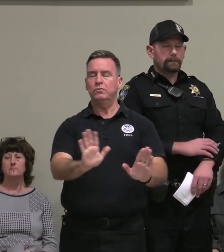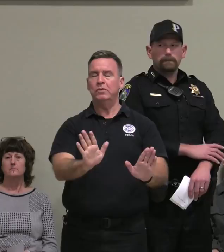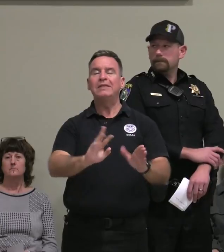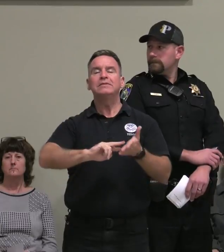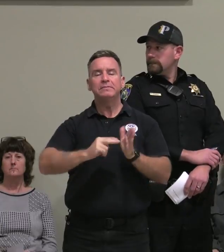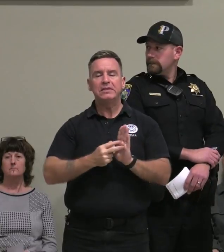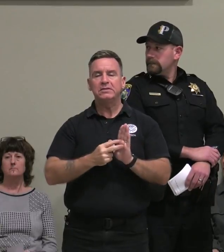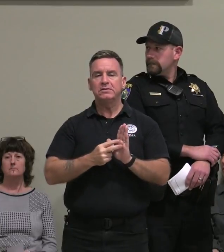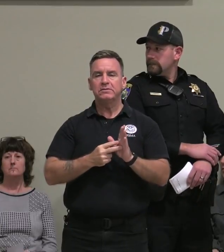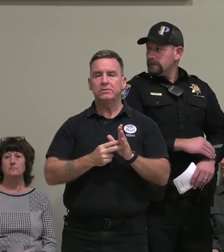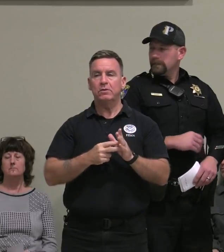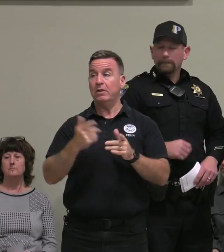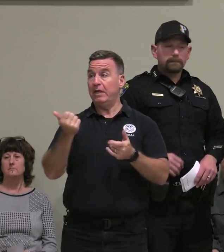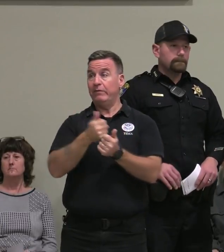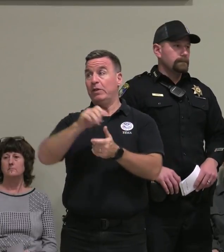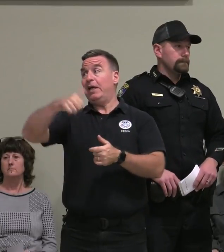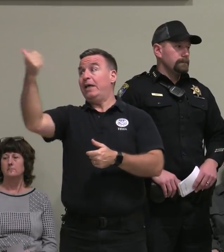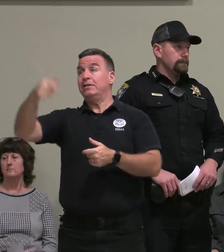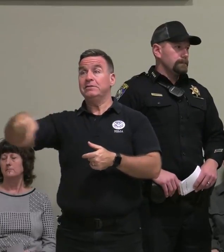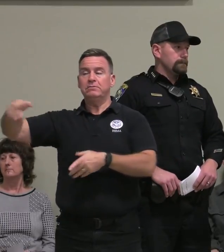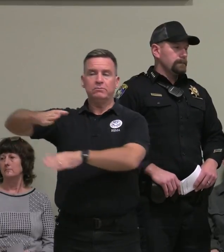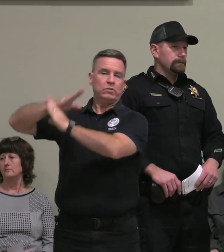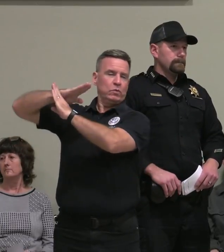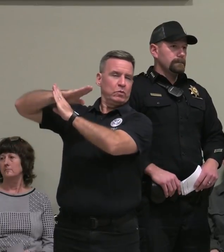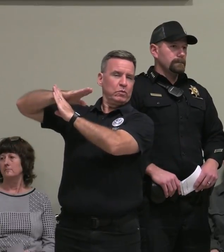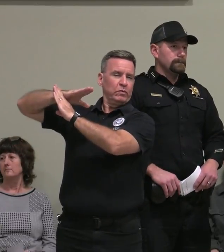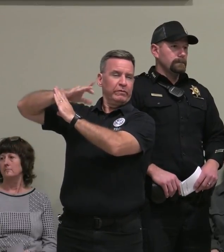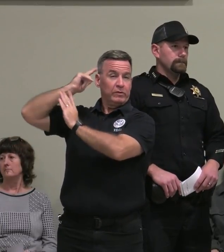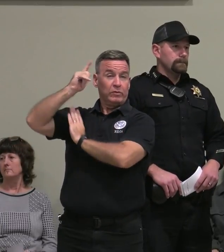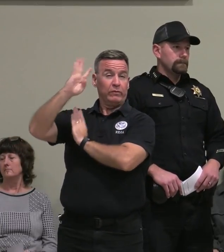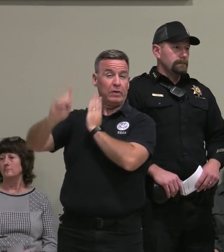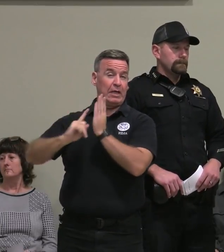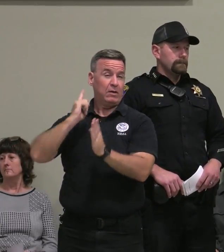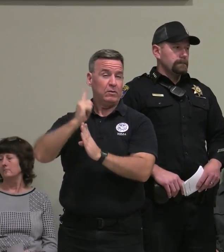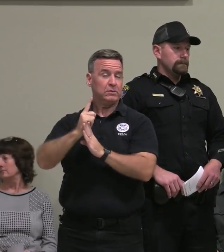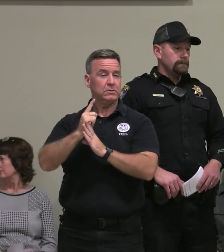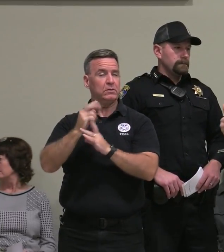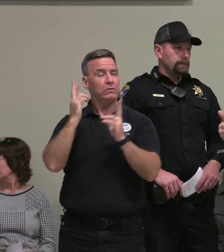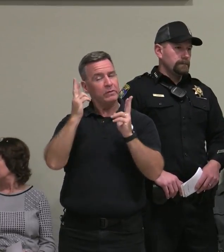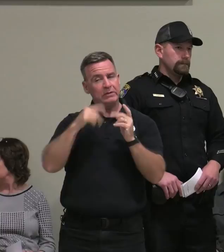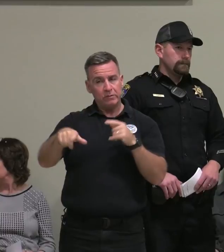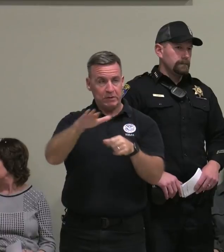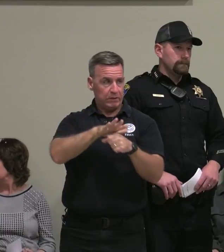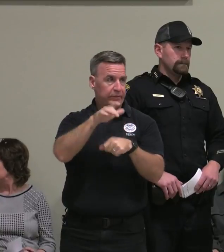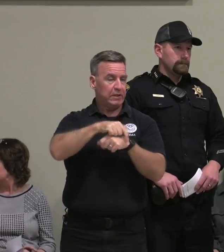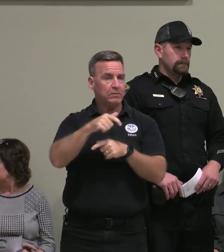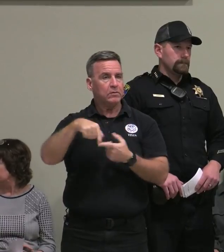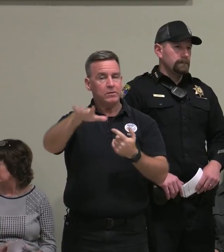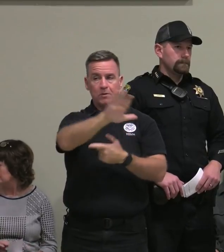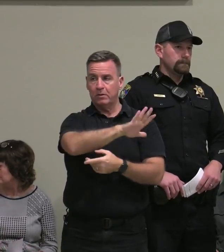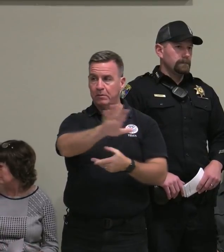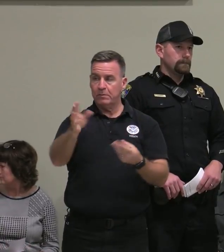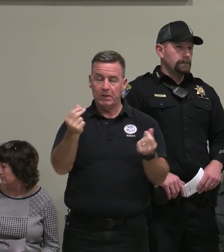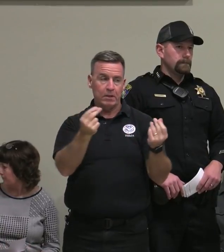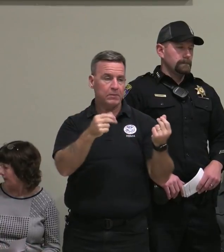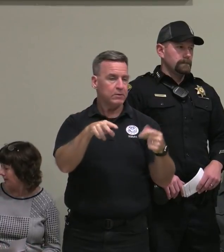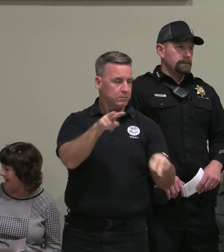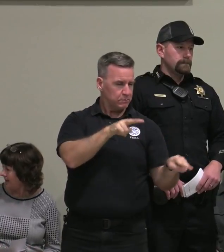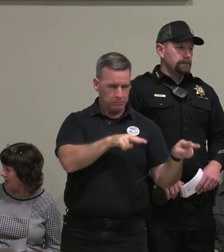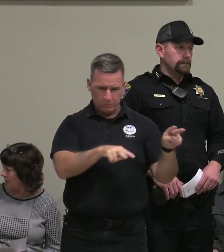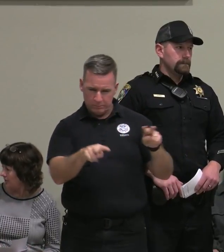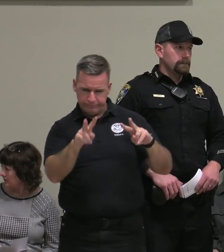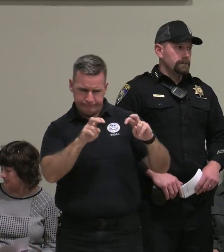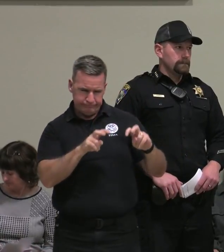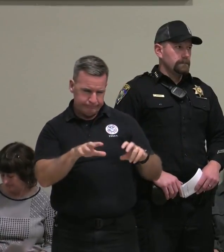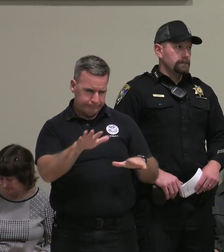That means we're just going to hold the rest of the public at bay for 24 hours, hopefully to give you enough time to go up to your property to look at it,